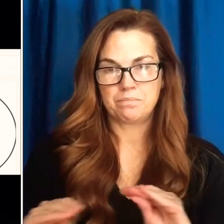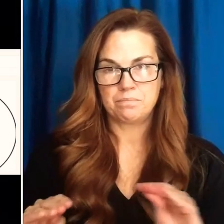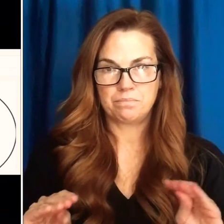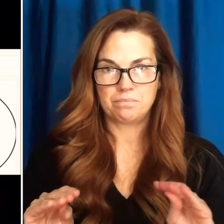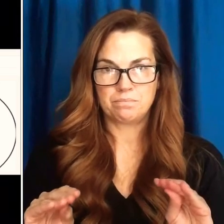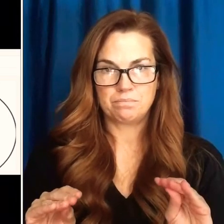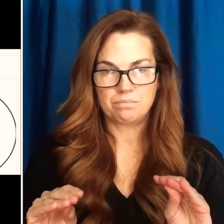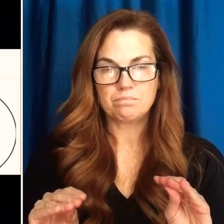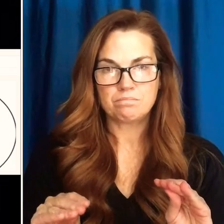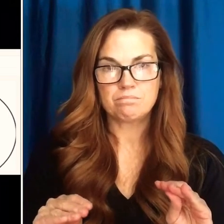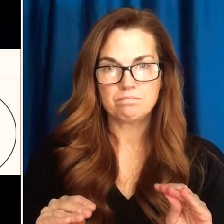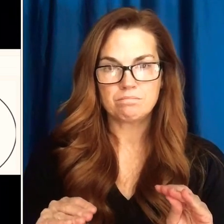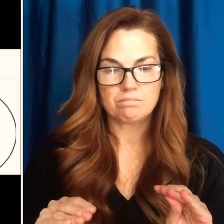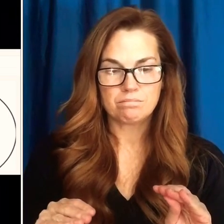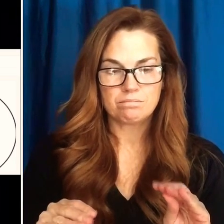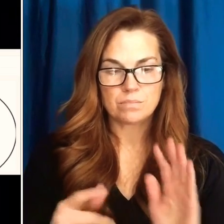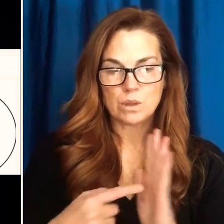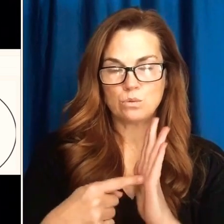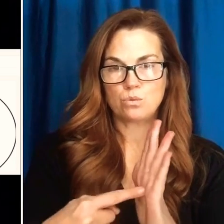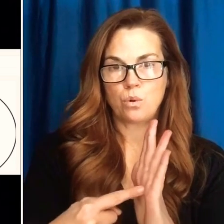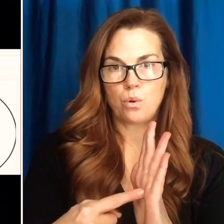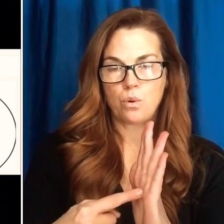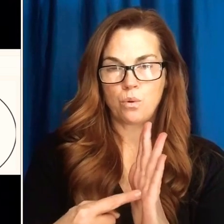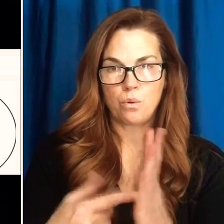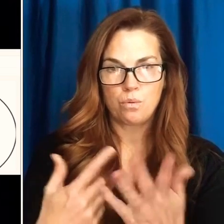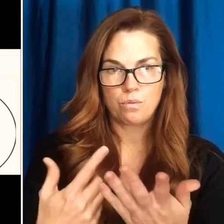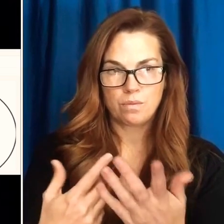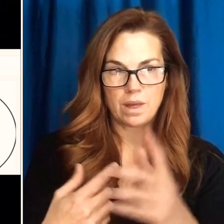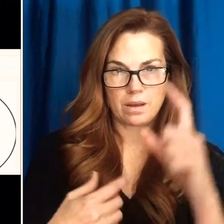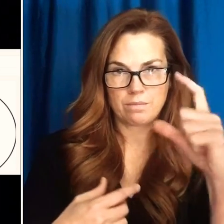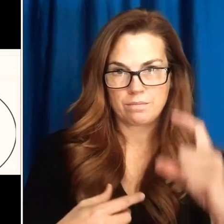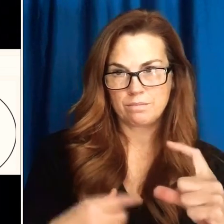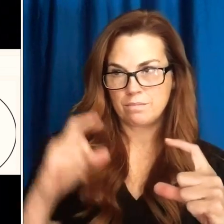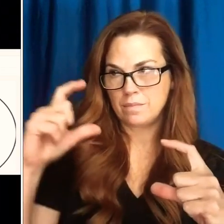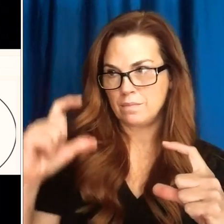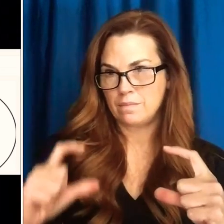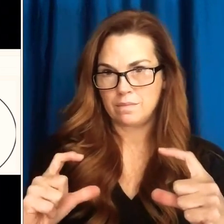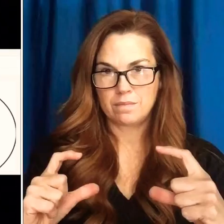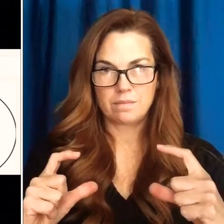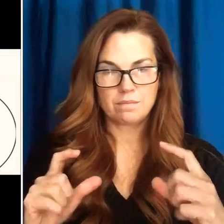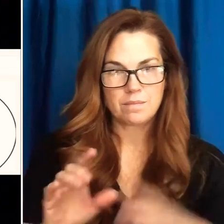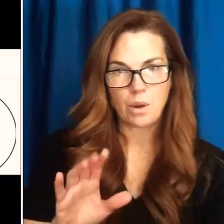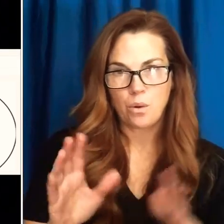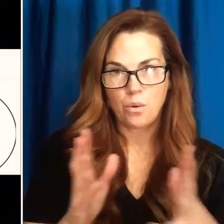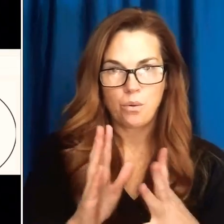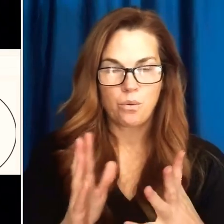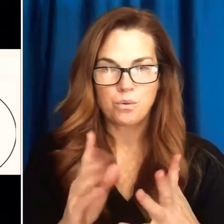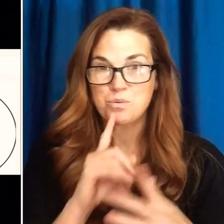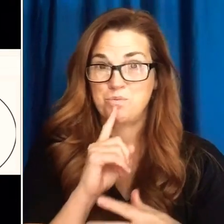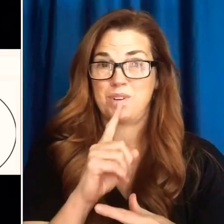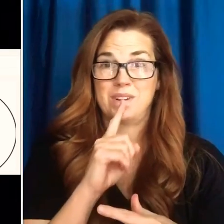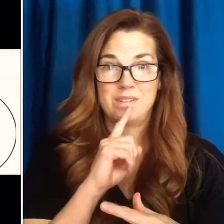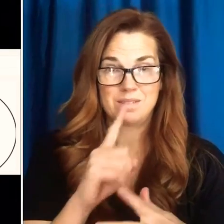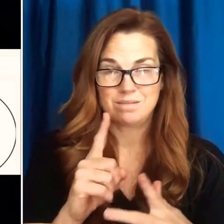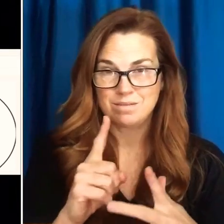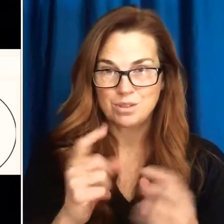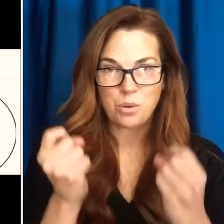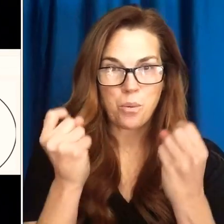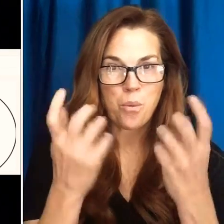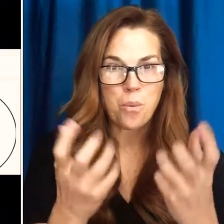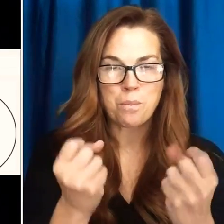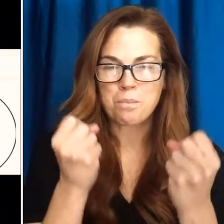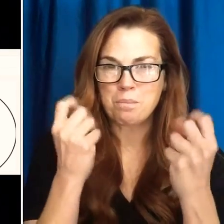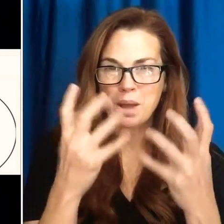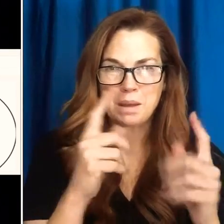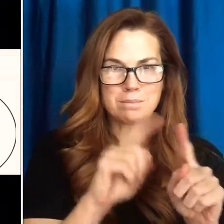that they had what looked like their own Venn diagram. So the possibilities are endless. And that's one of the great things about